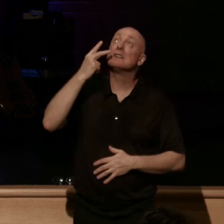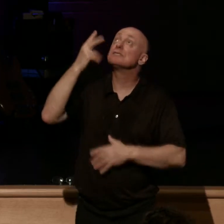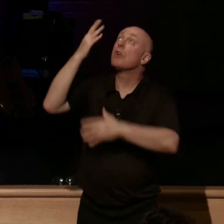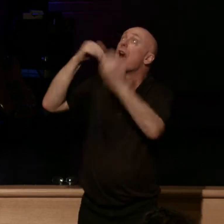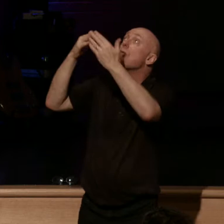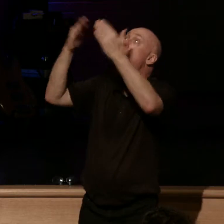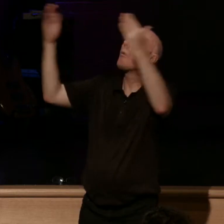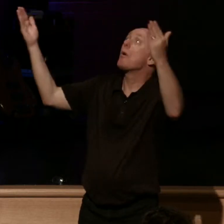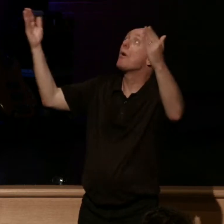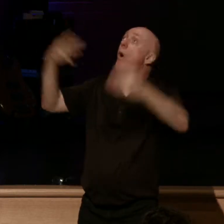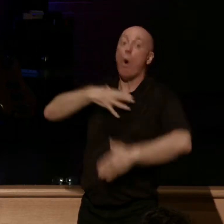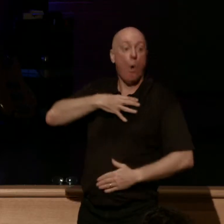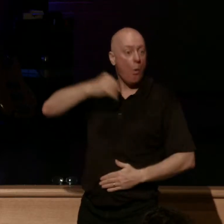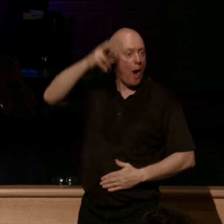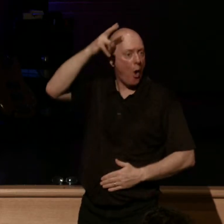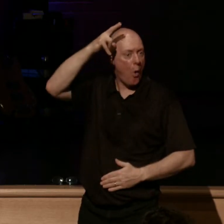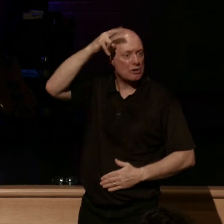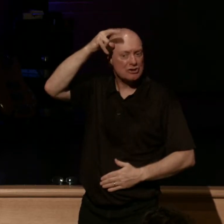and behold, a white horse.